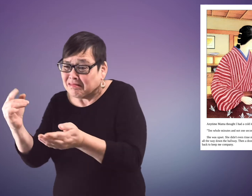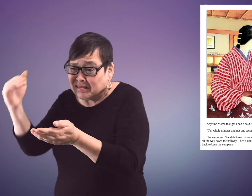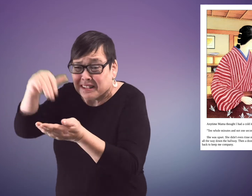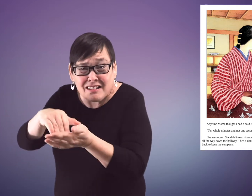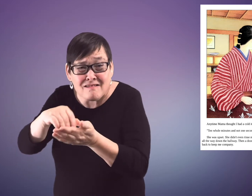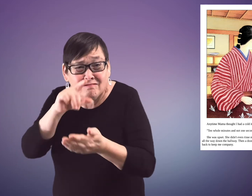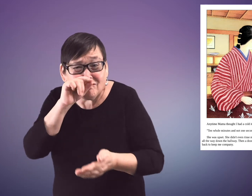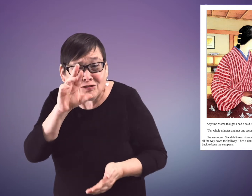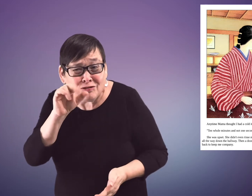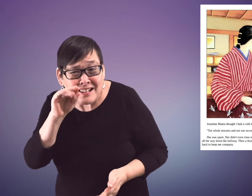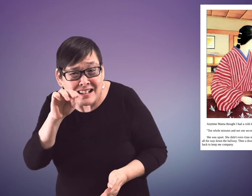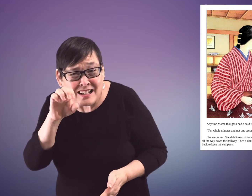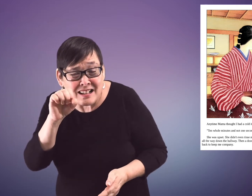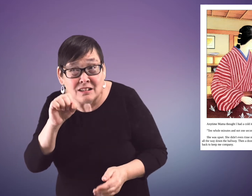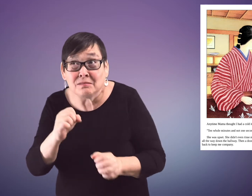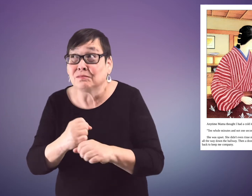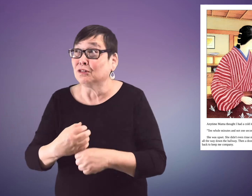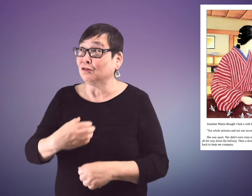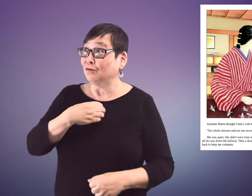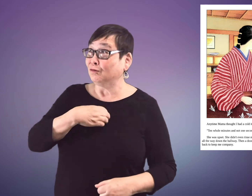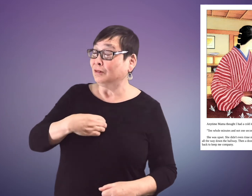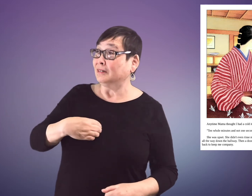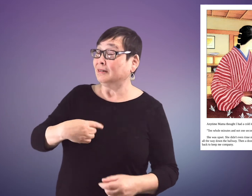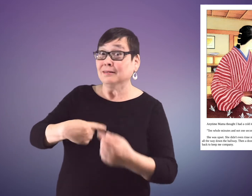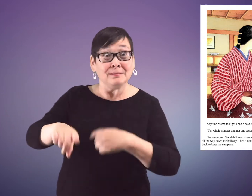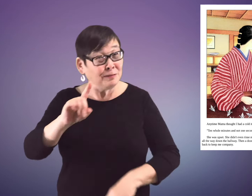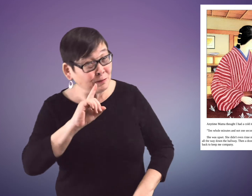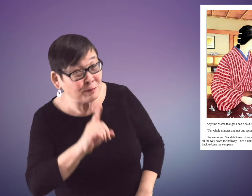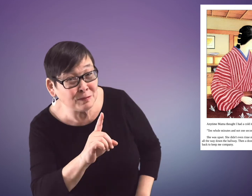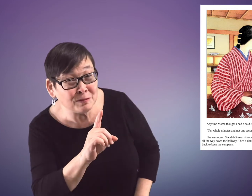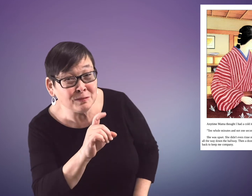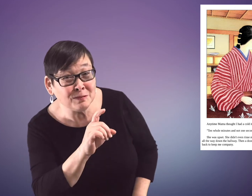fold 1,000 cranes to make your wish come true?